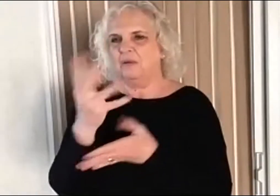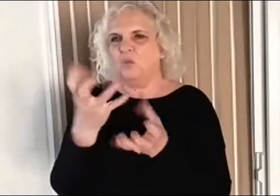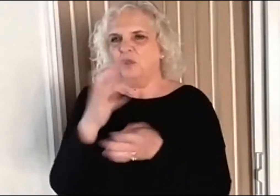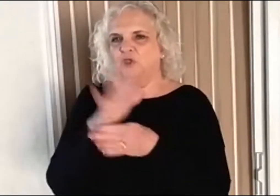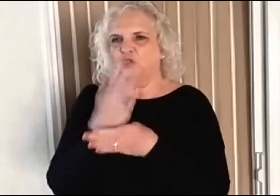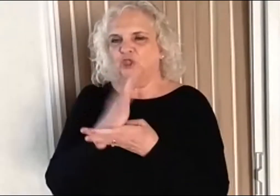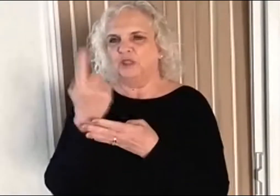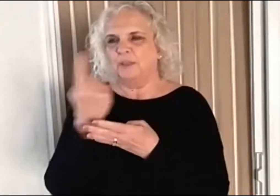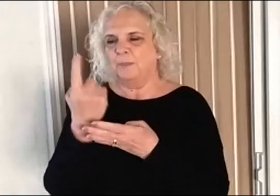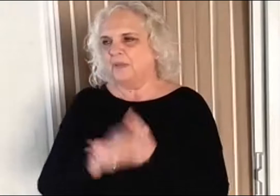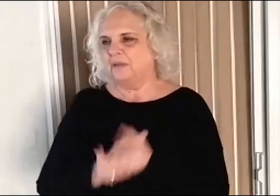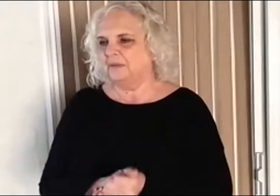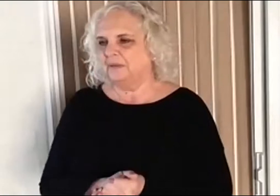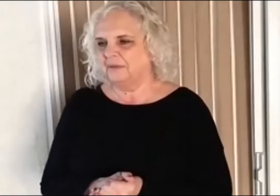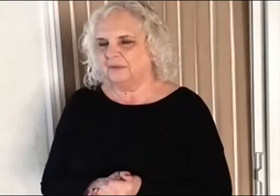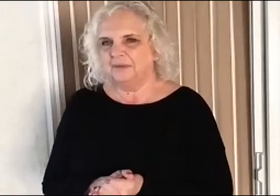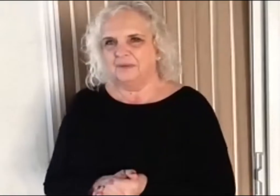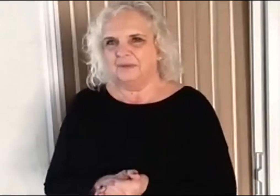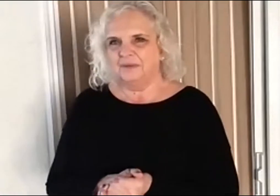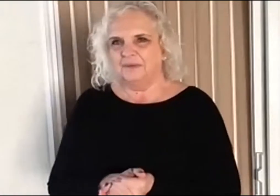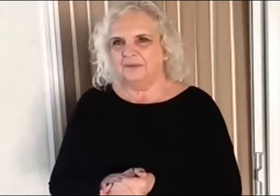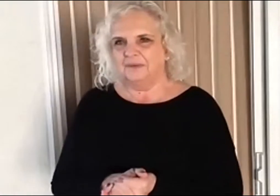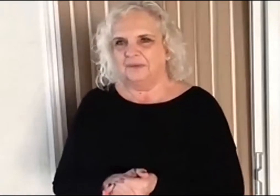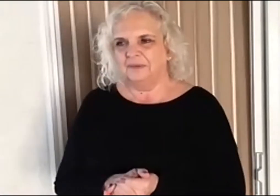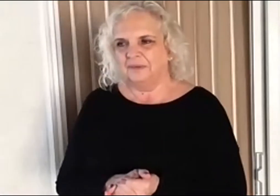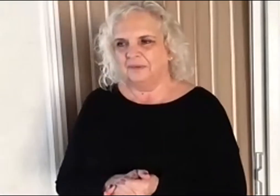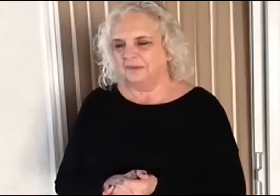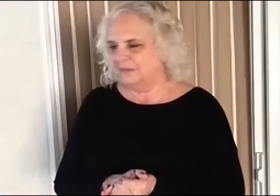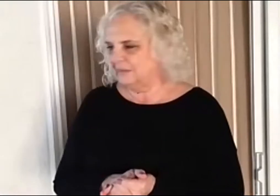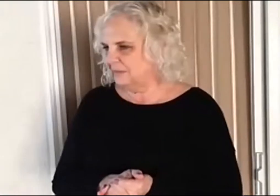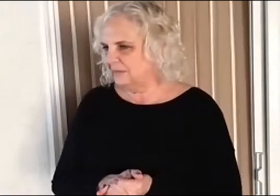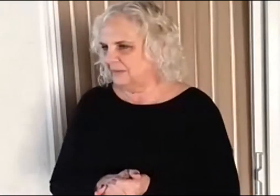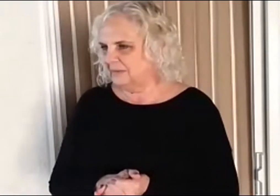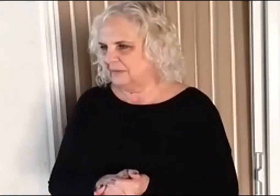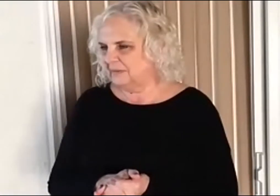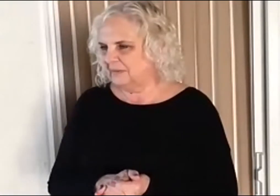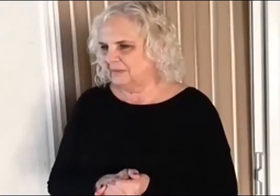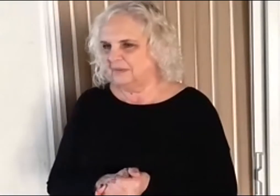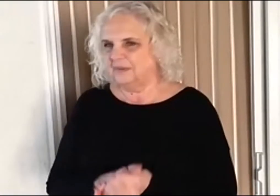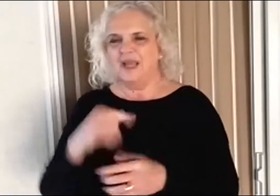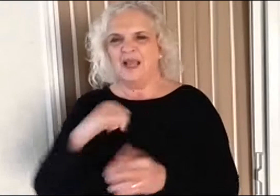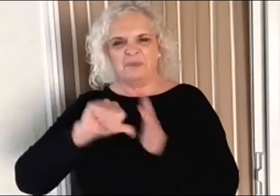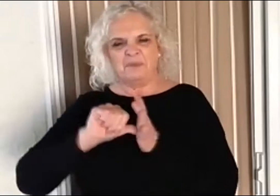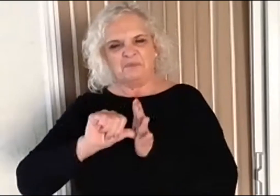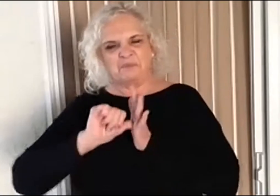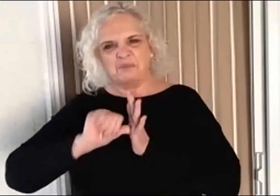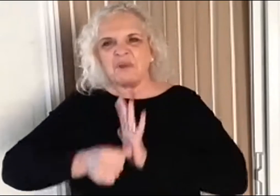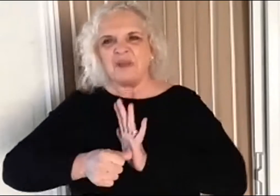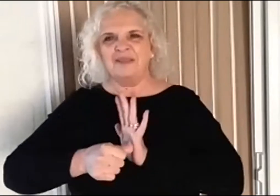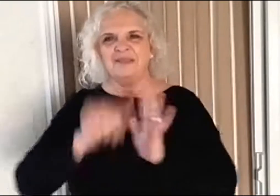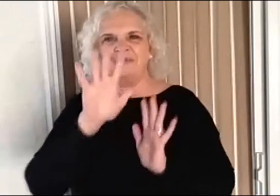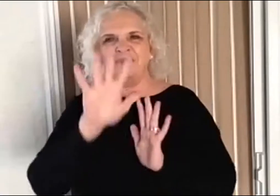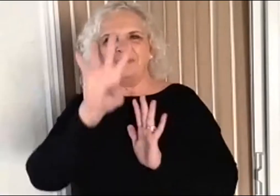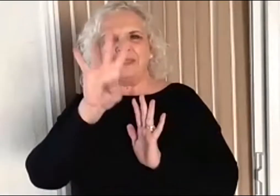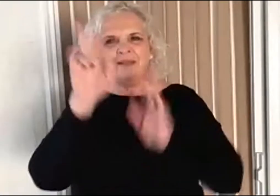Oh, Marilyn, I love her. We're standing by. I'm very impressed. I see 57 participants. I